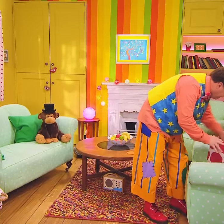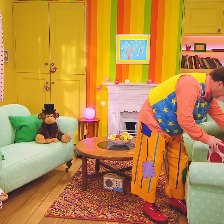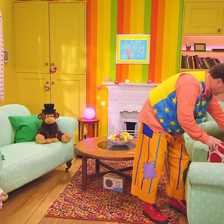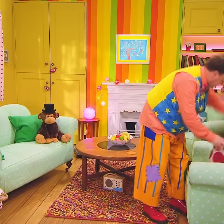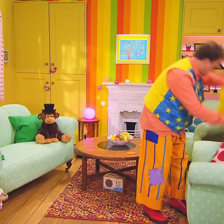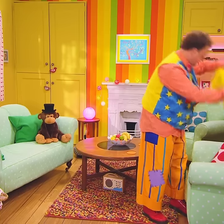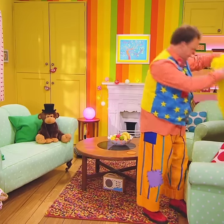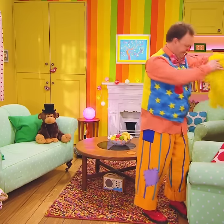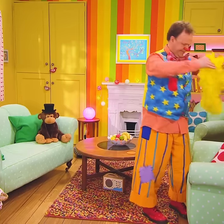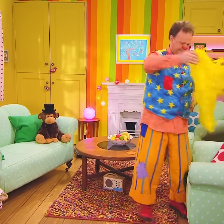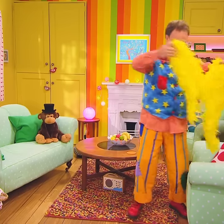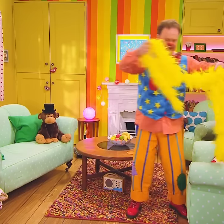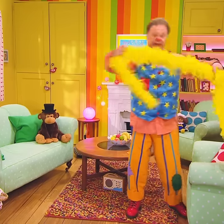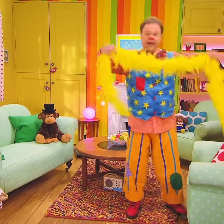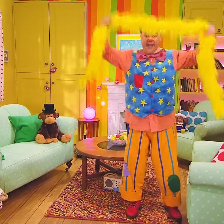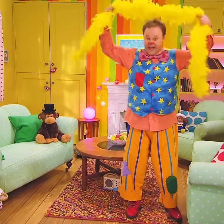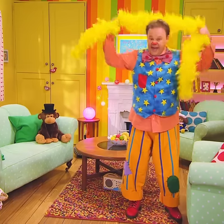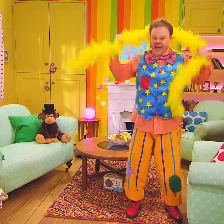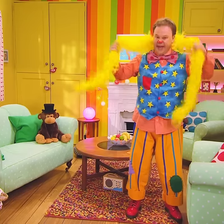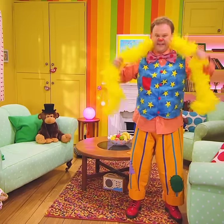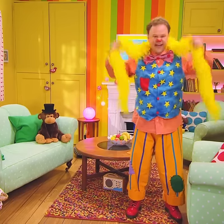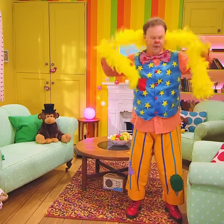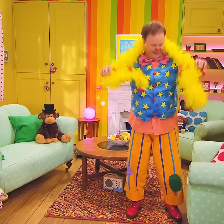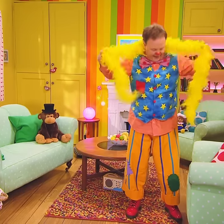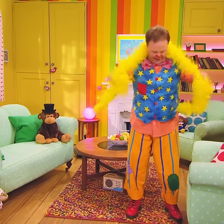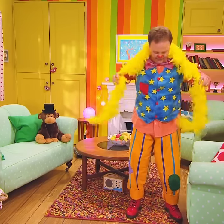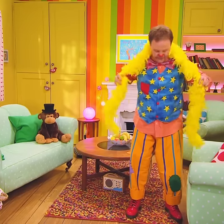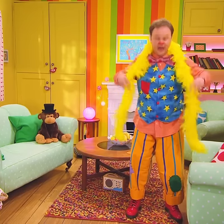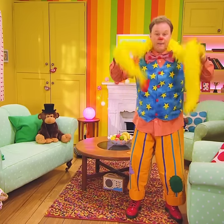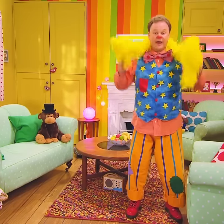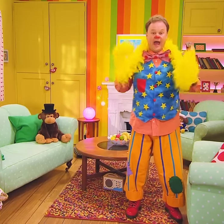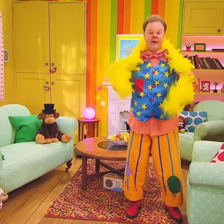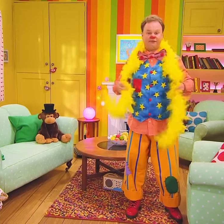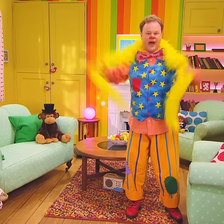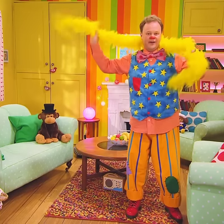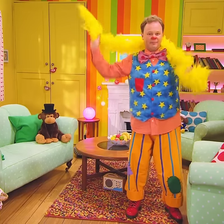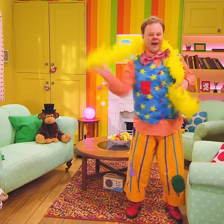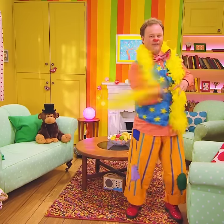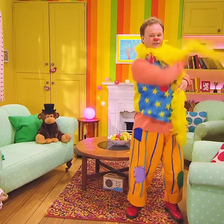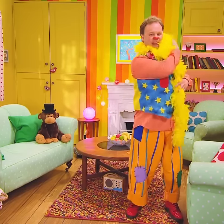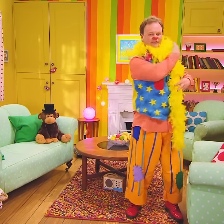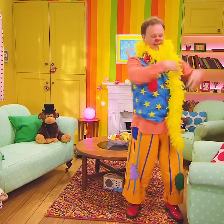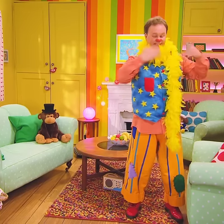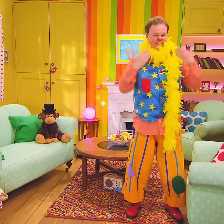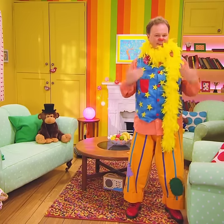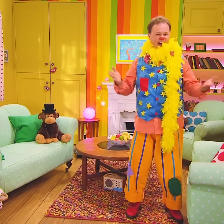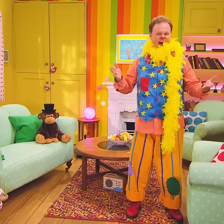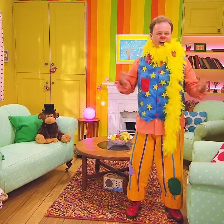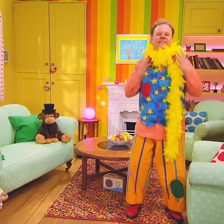Oh. Have you found Tumble Ted, Mr Tumble? No, I haven't. But I have found my favourite scarf.